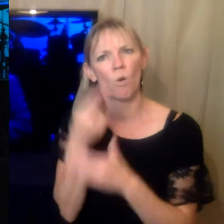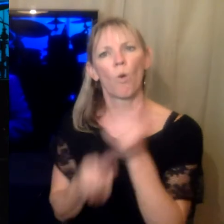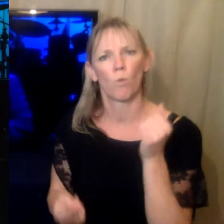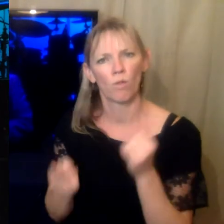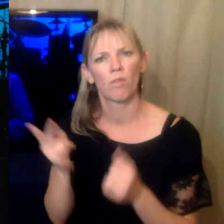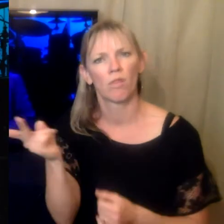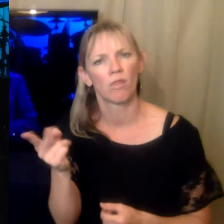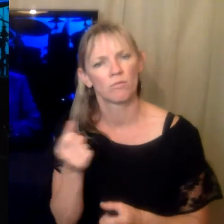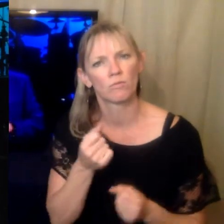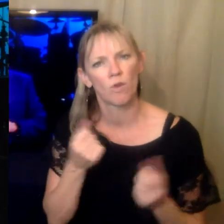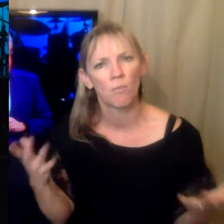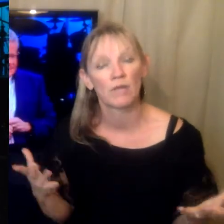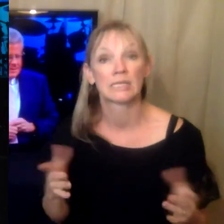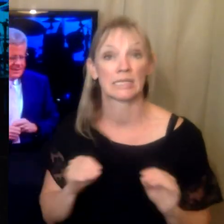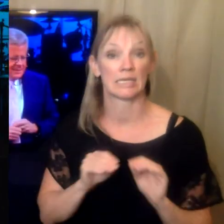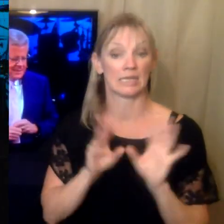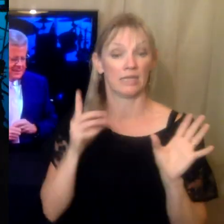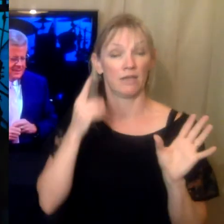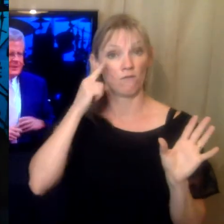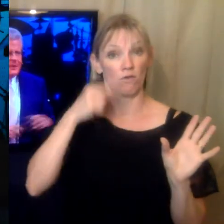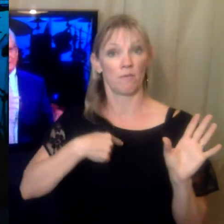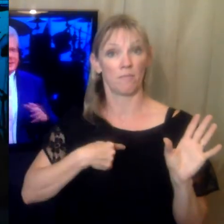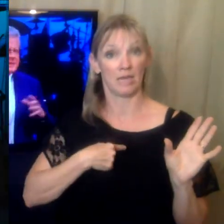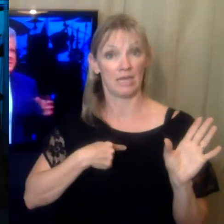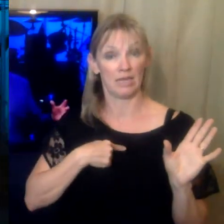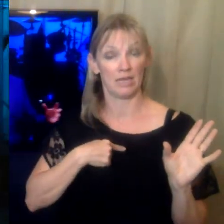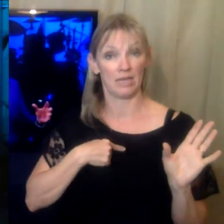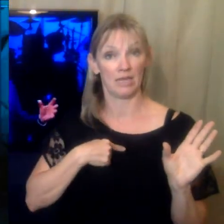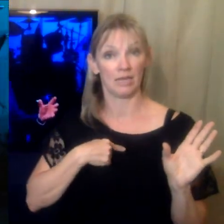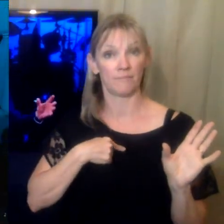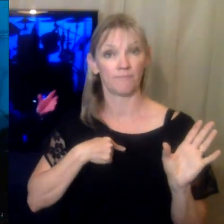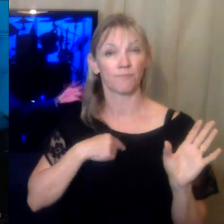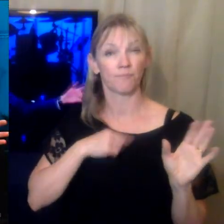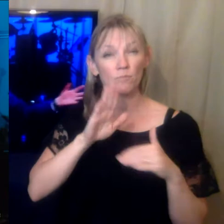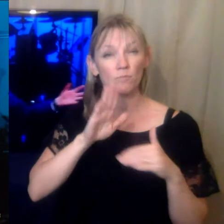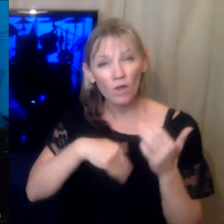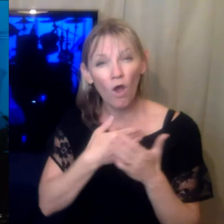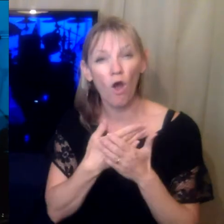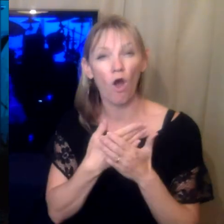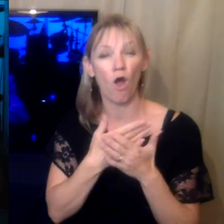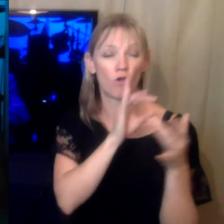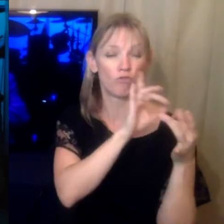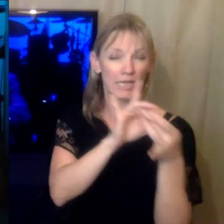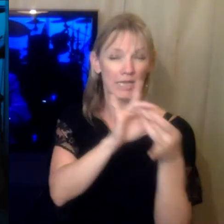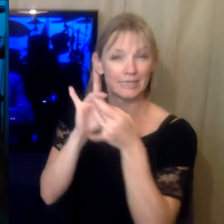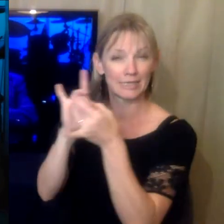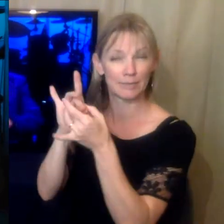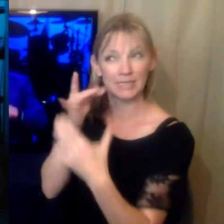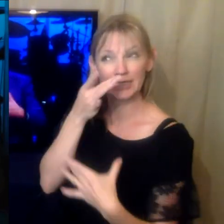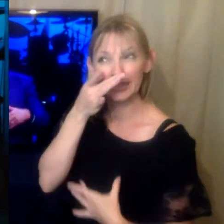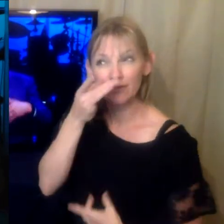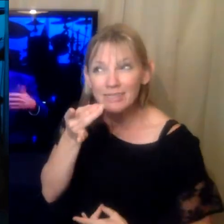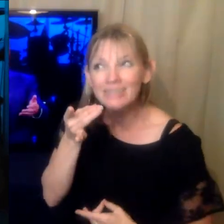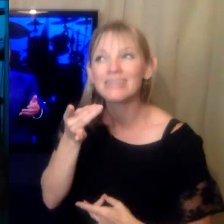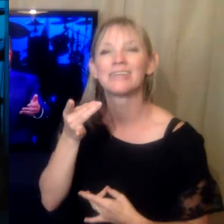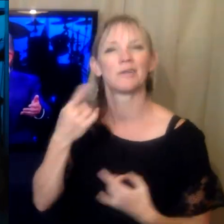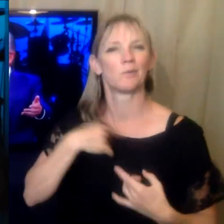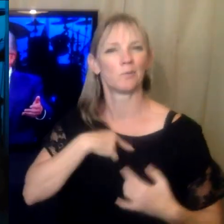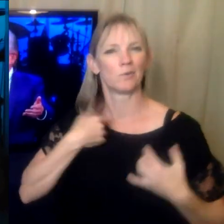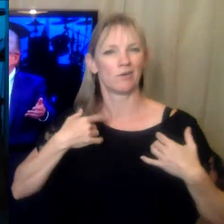so very much. It's so clear to me that in all these interesting relationships, yours and mine, we're here to walk each other